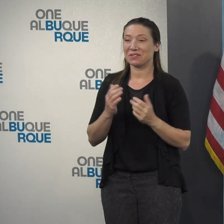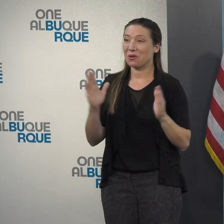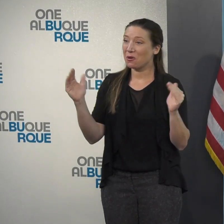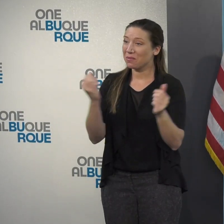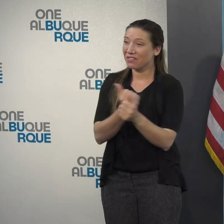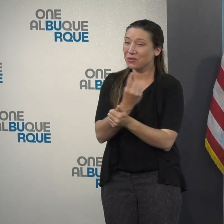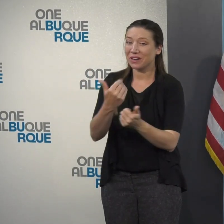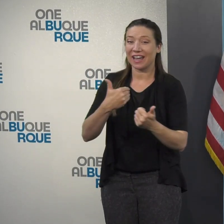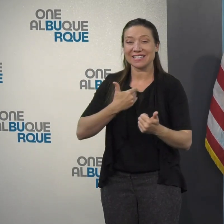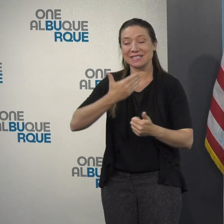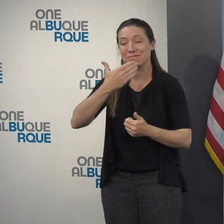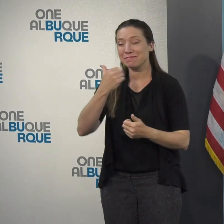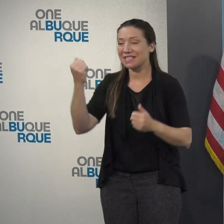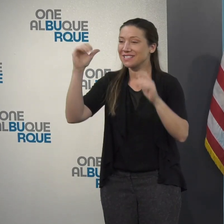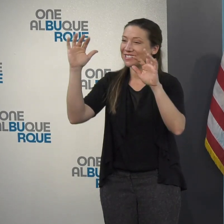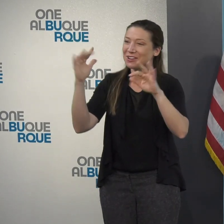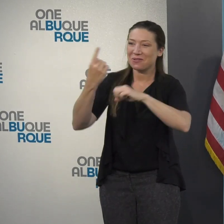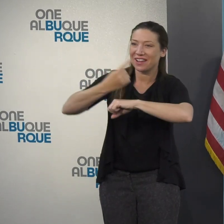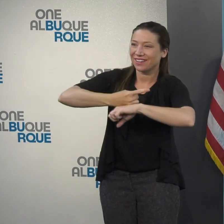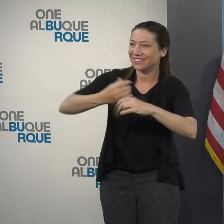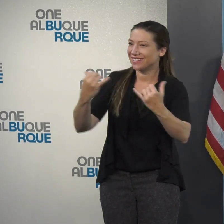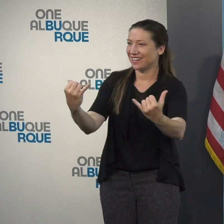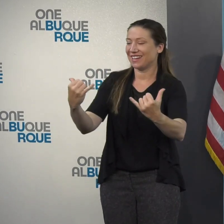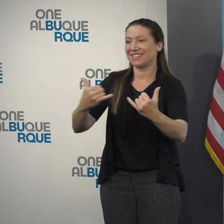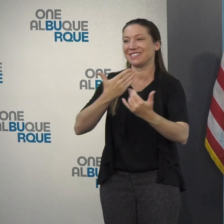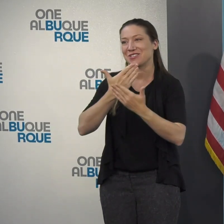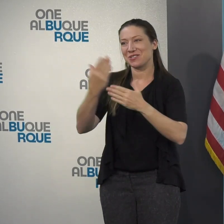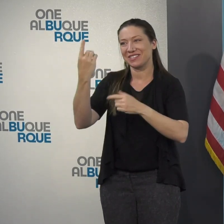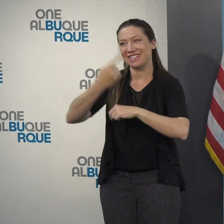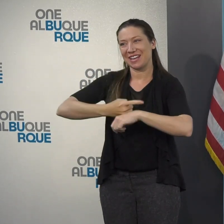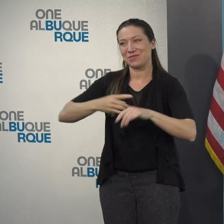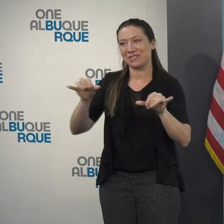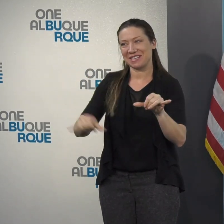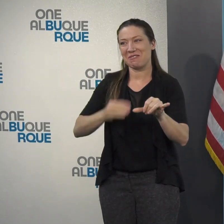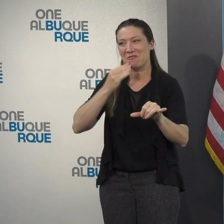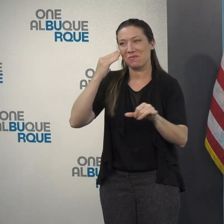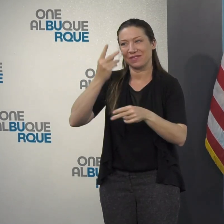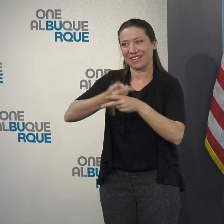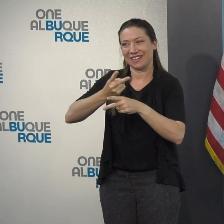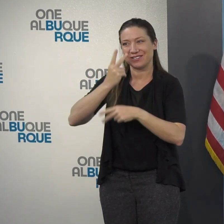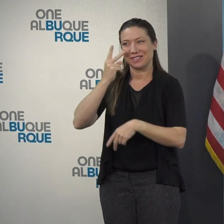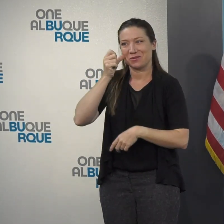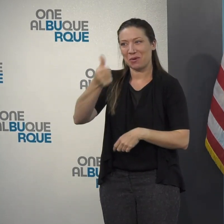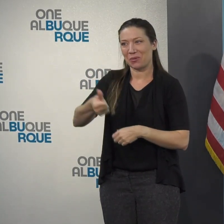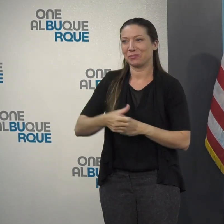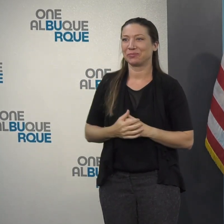the best on this snow day, and it's a great day to stay home. Take care. We'll see you tomorrow.